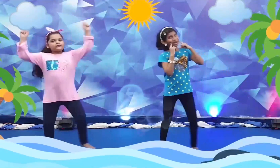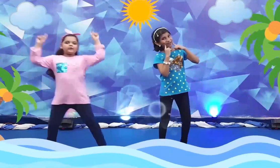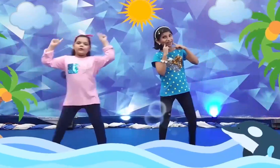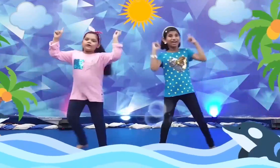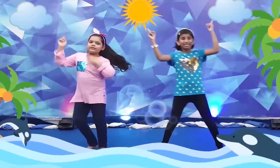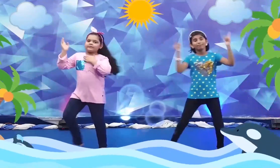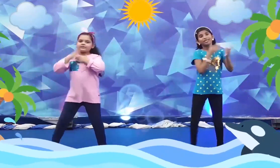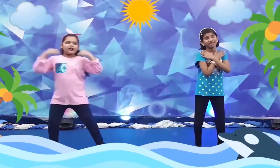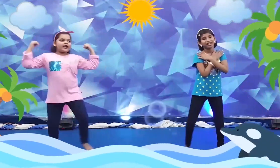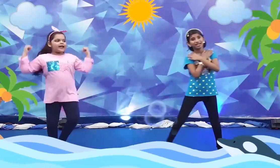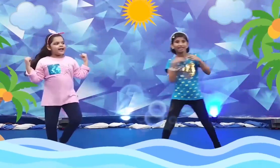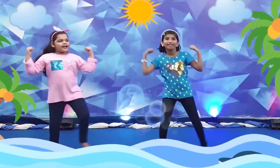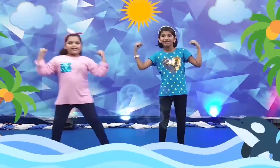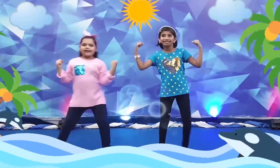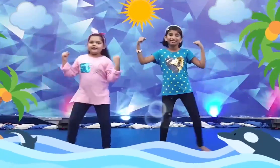joy.